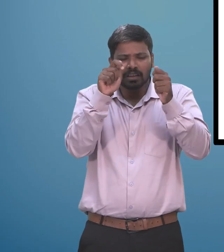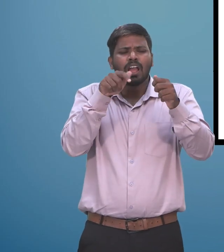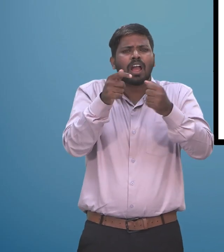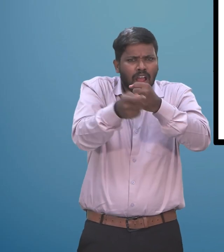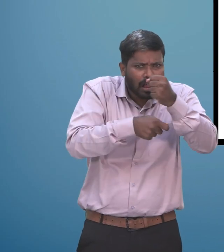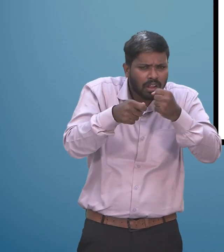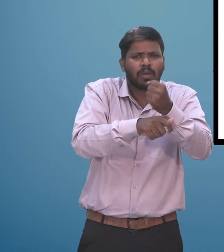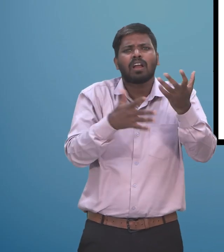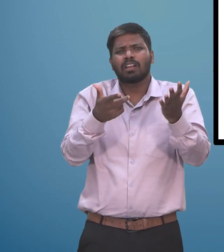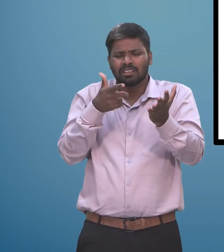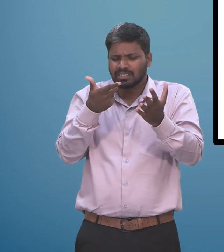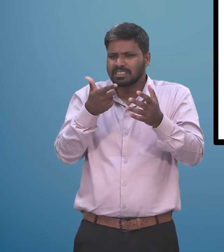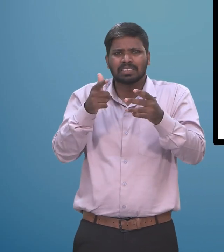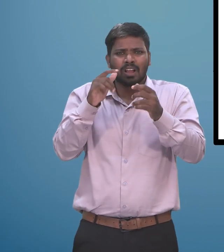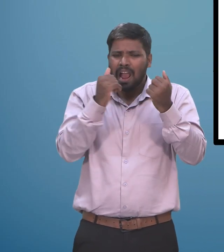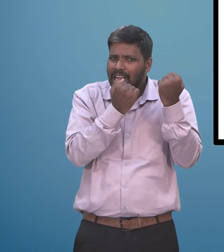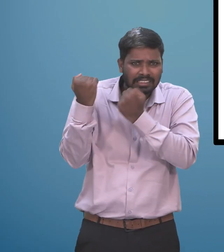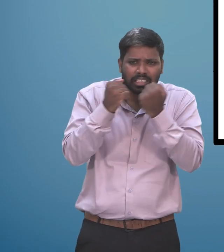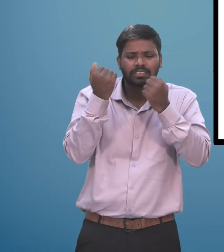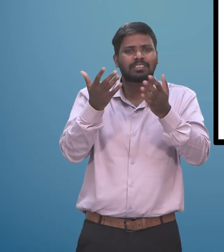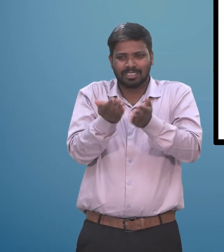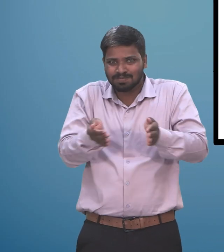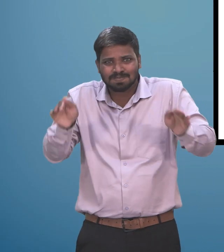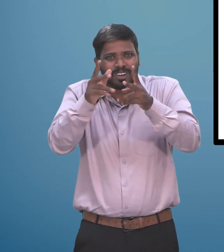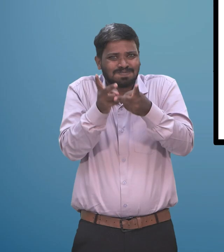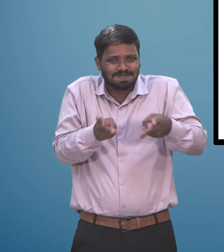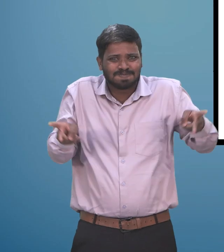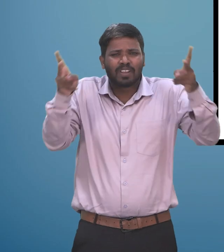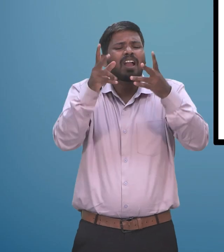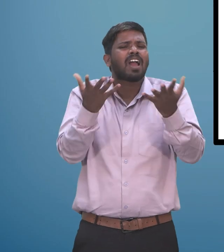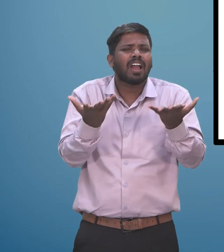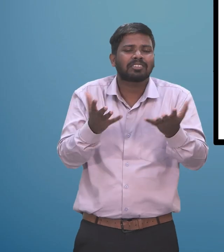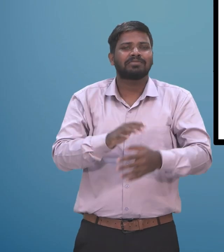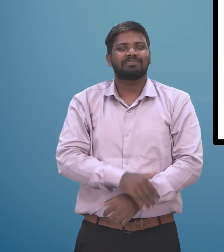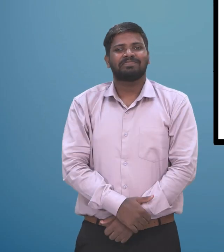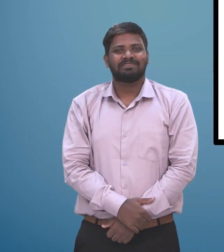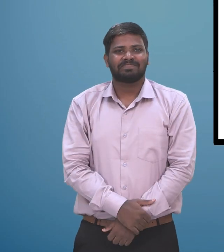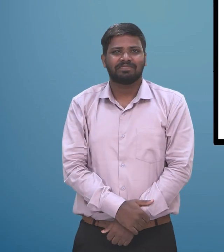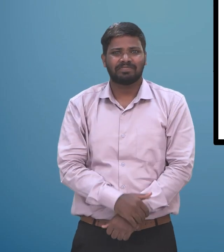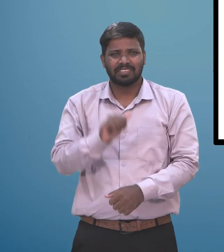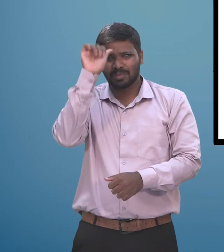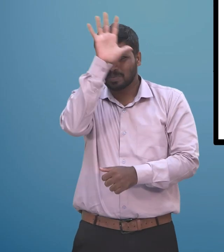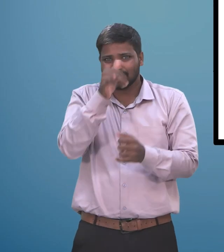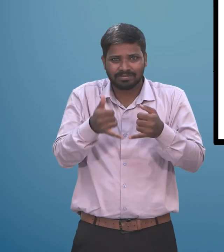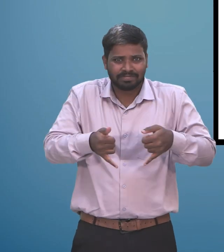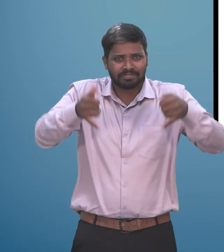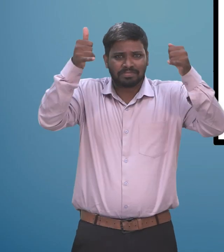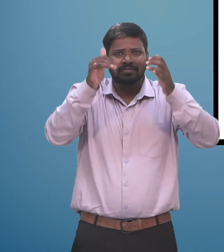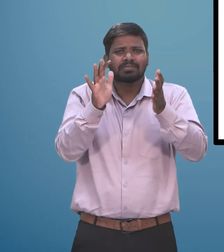India on or around January 14. The map shows the different names